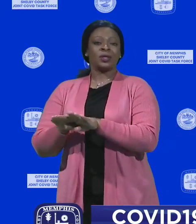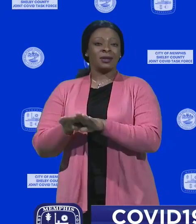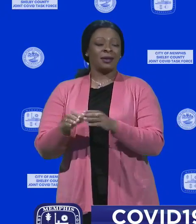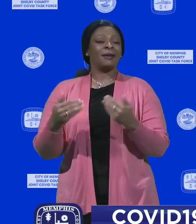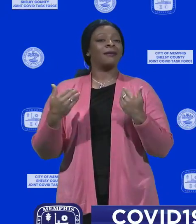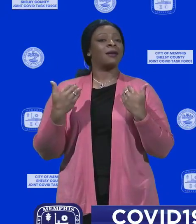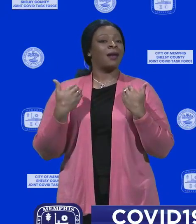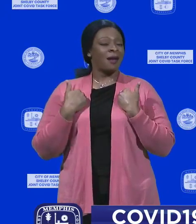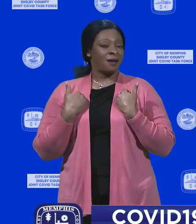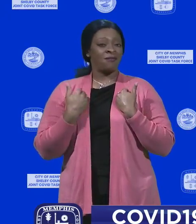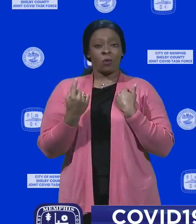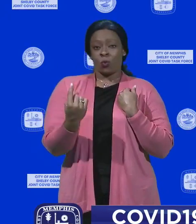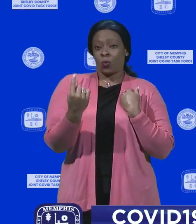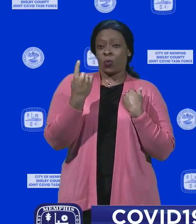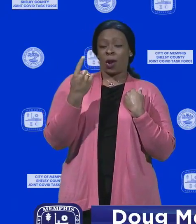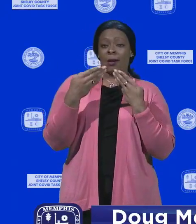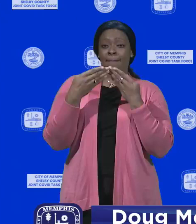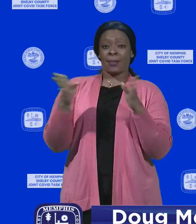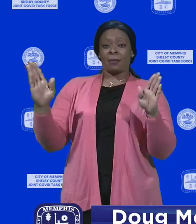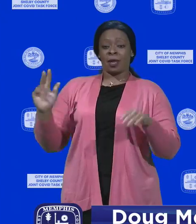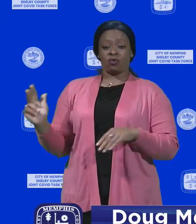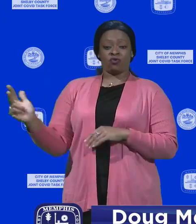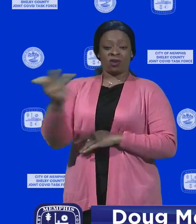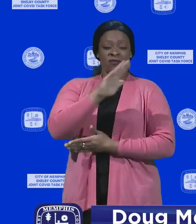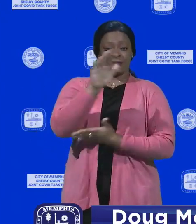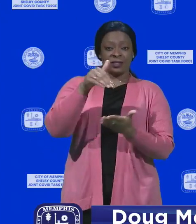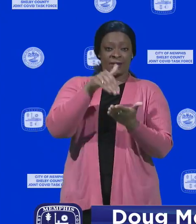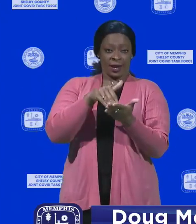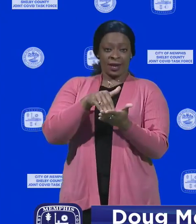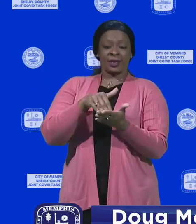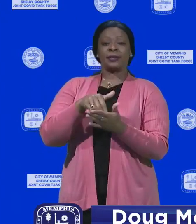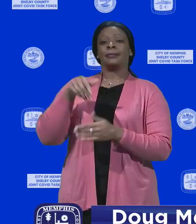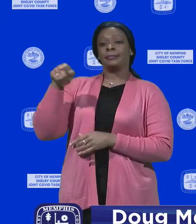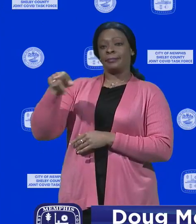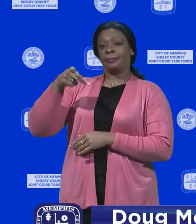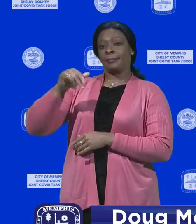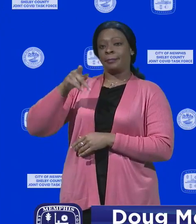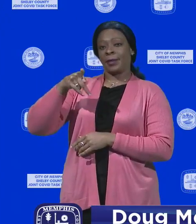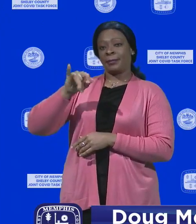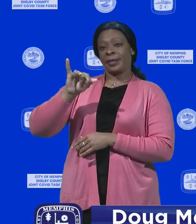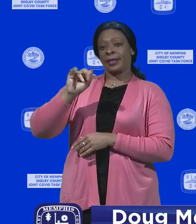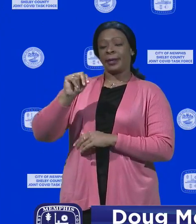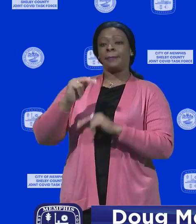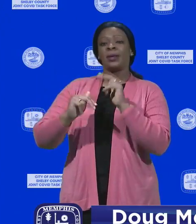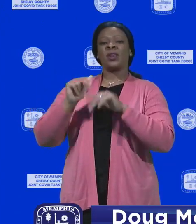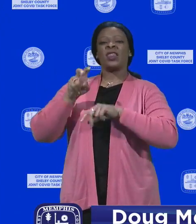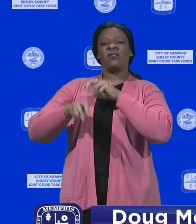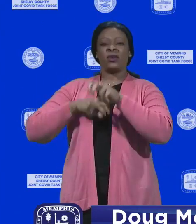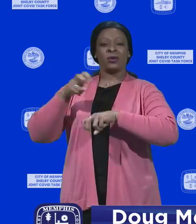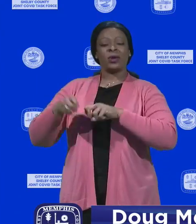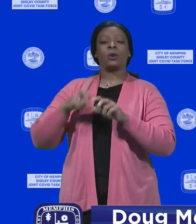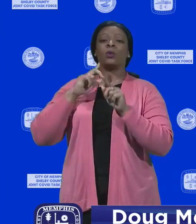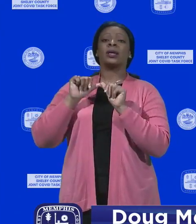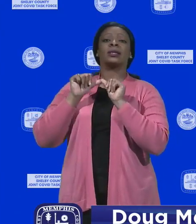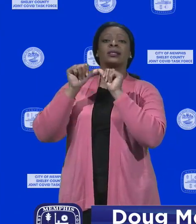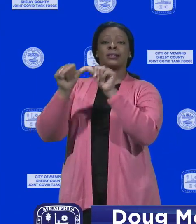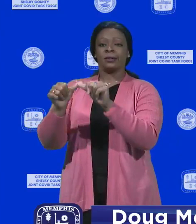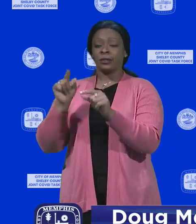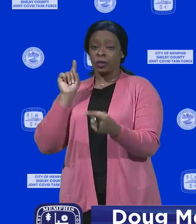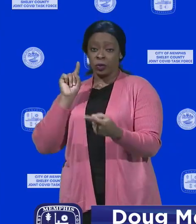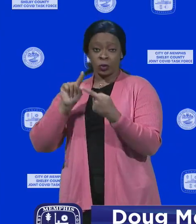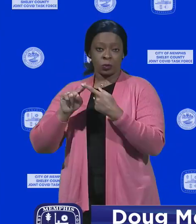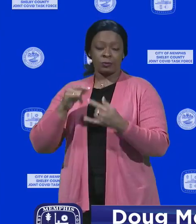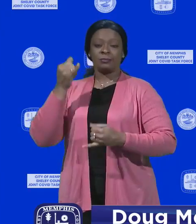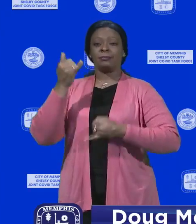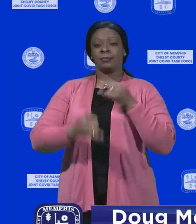have one public drive-through site available at the Pipkin Building, and that will stay that way through the end